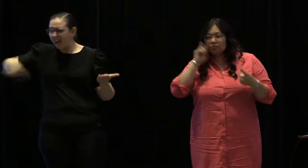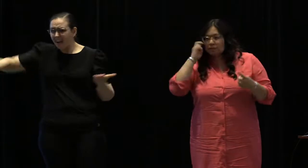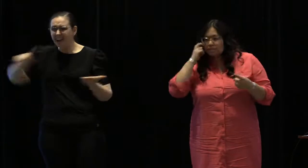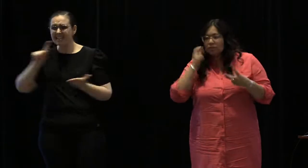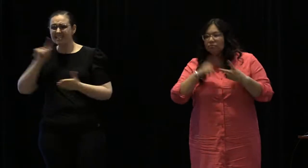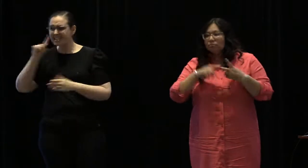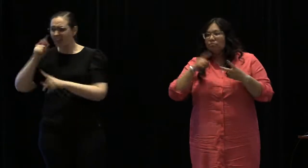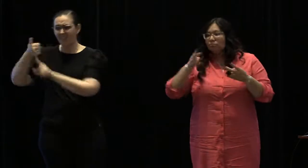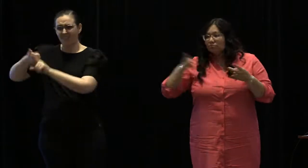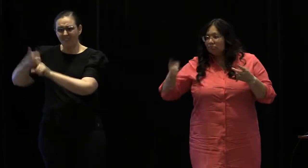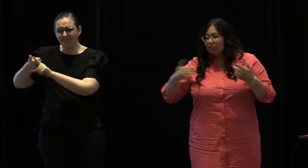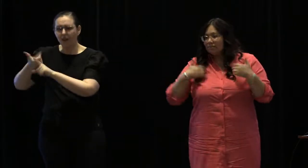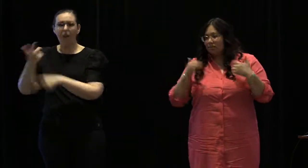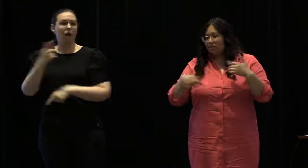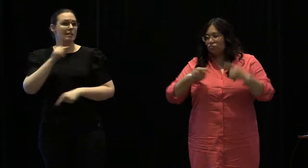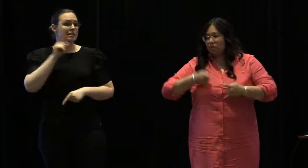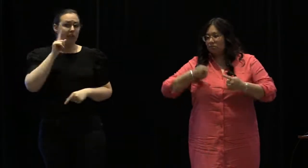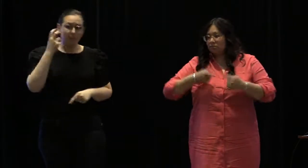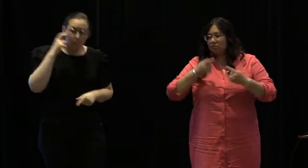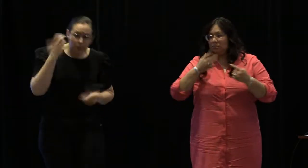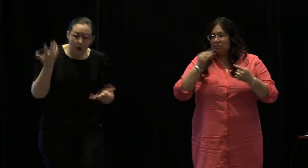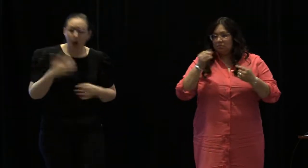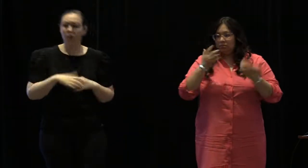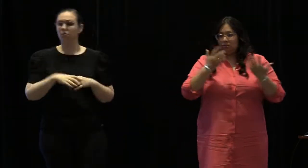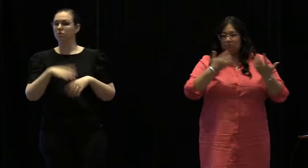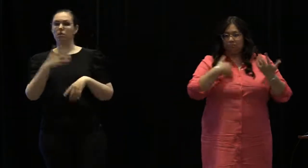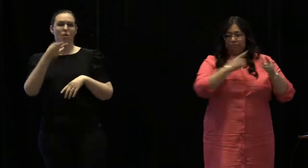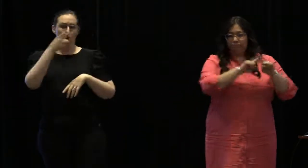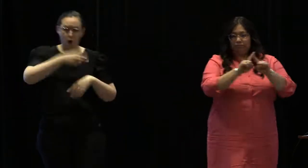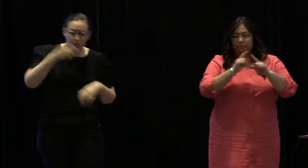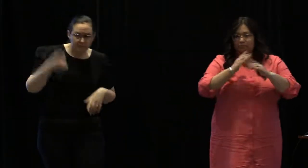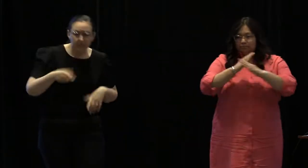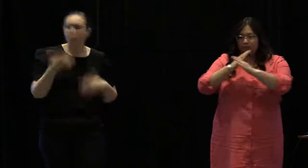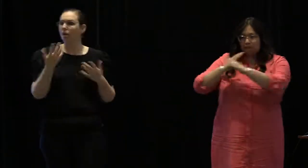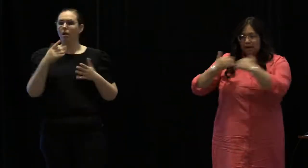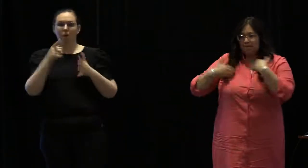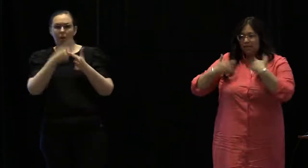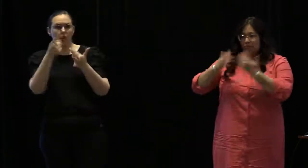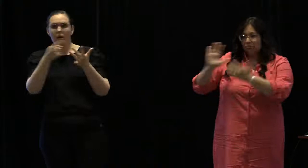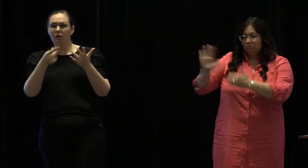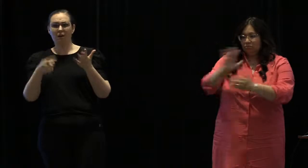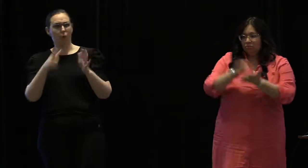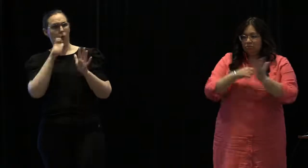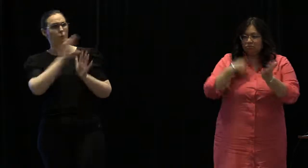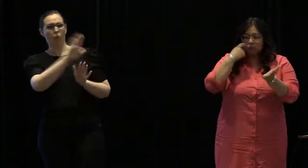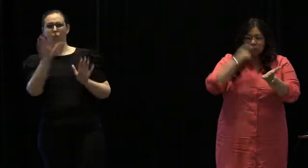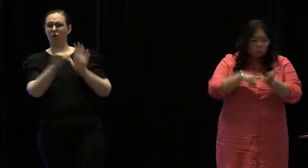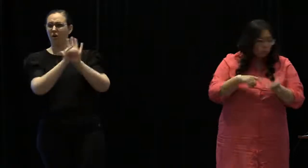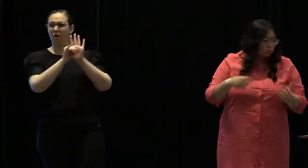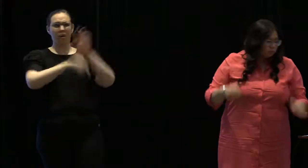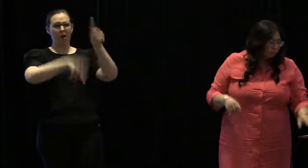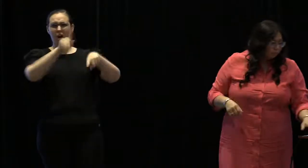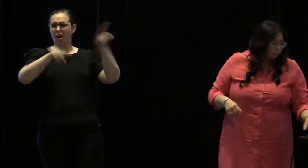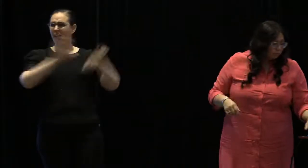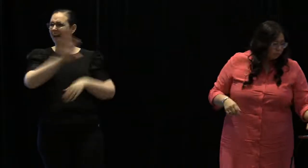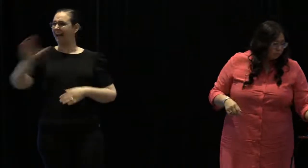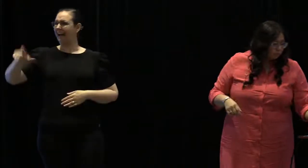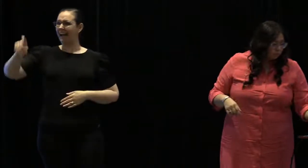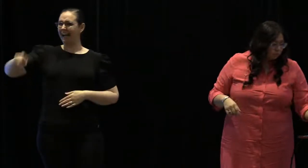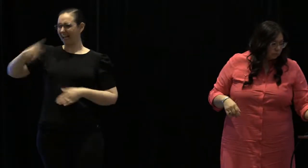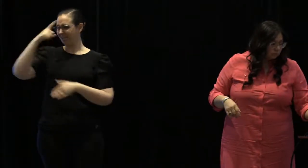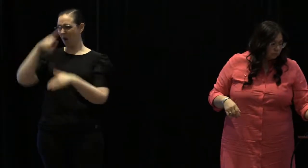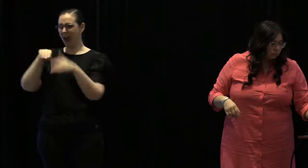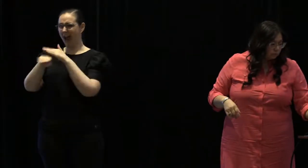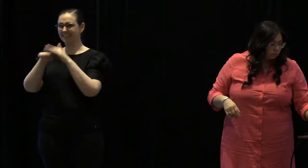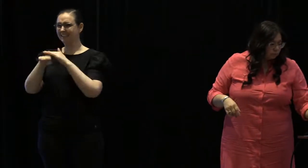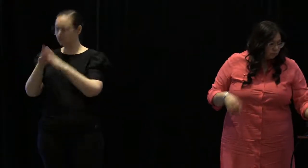also an issue of communication and accessibility in a variety of different ways, particularly as a deaf individual, but somebody who